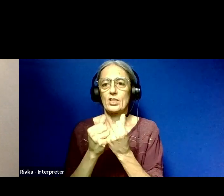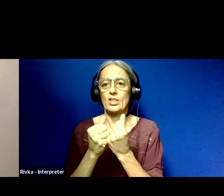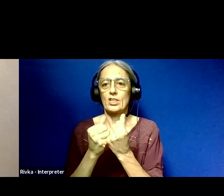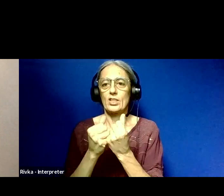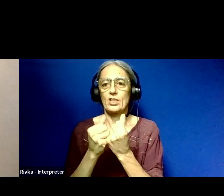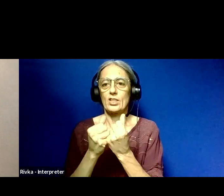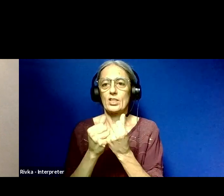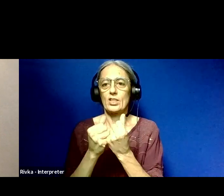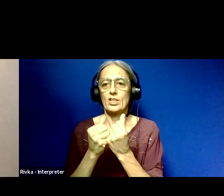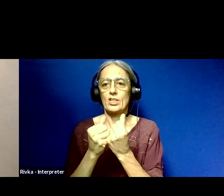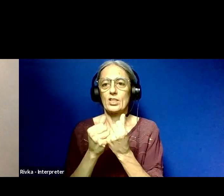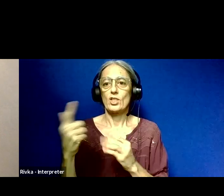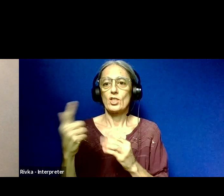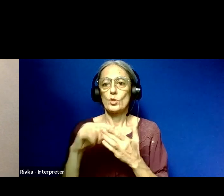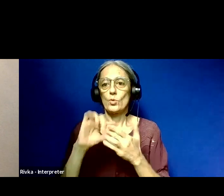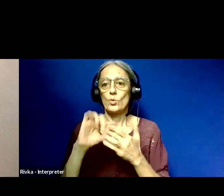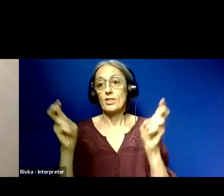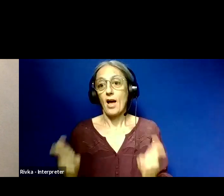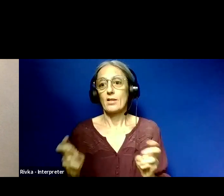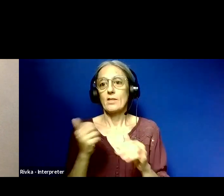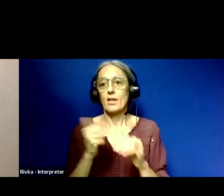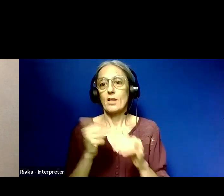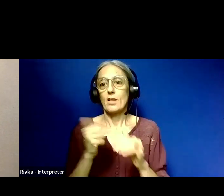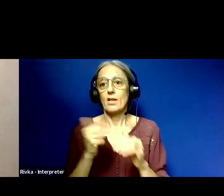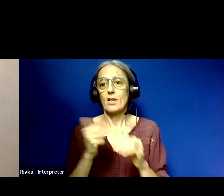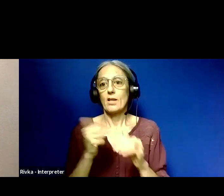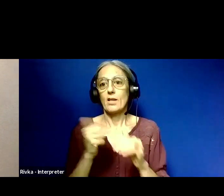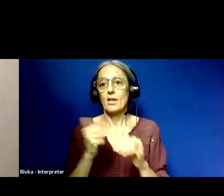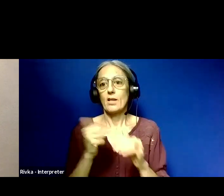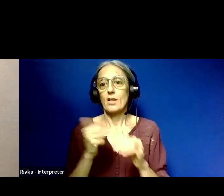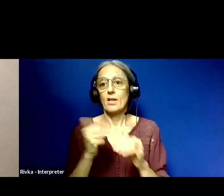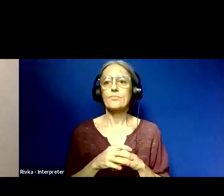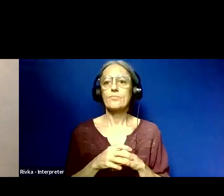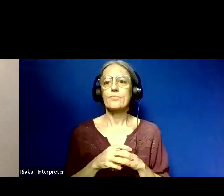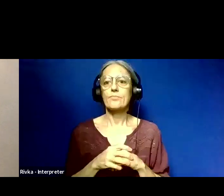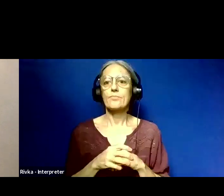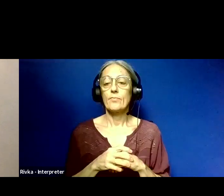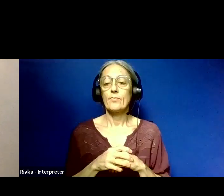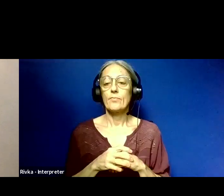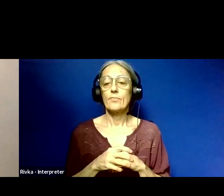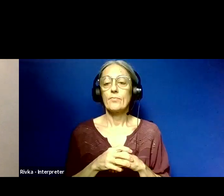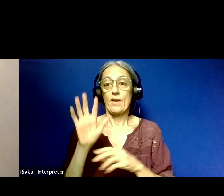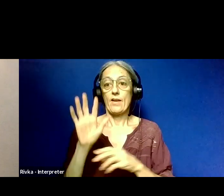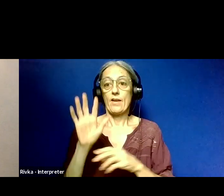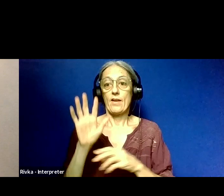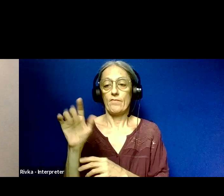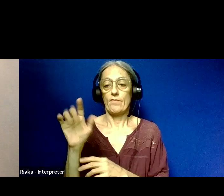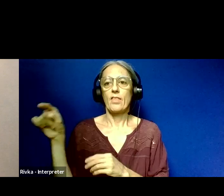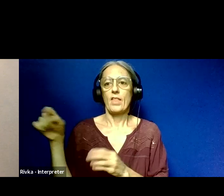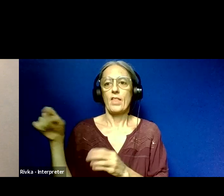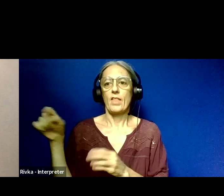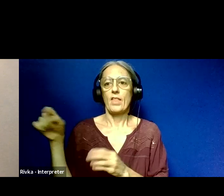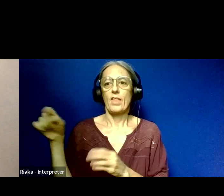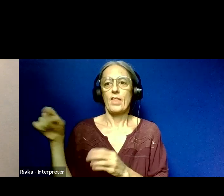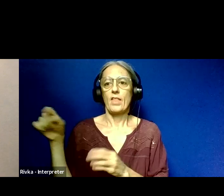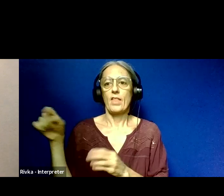to implement the other titles of the ADA. And they, under Title V, they require the U.S. Access